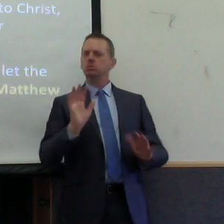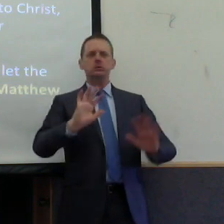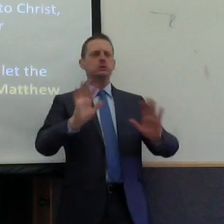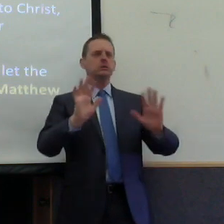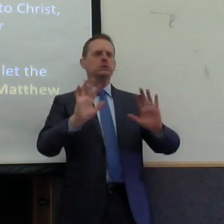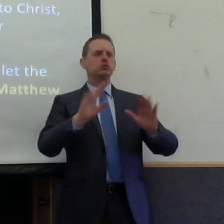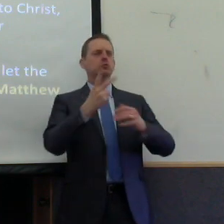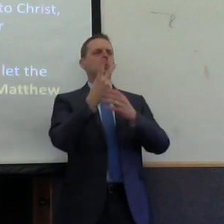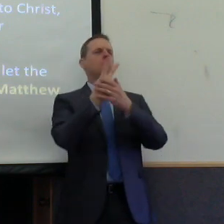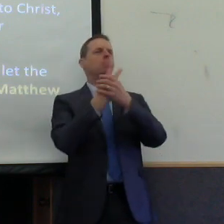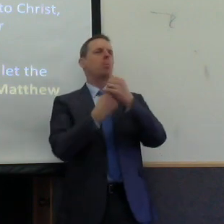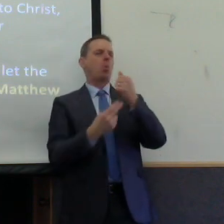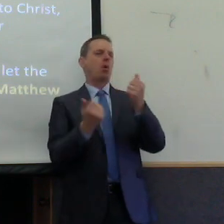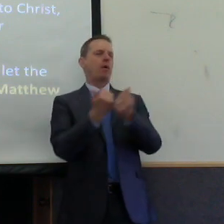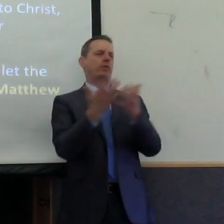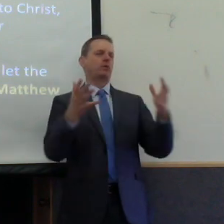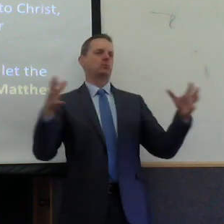Both parts of the